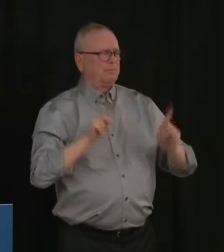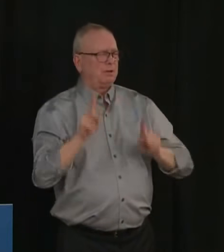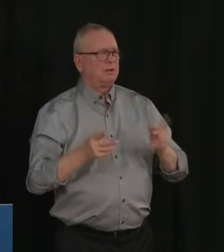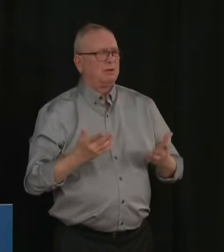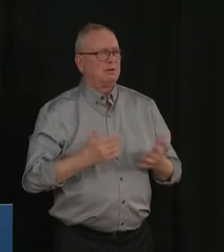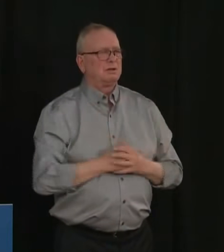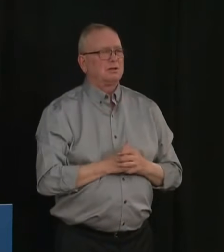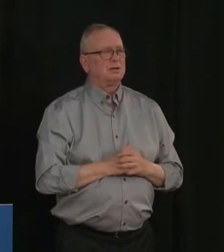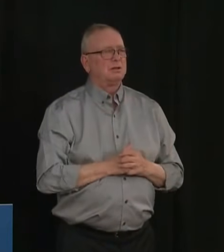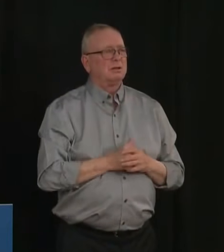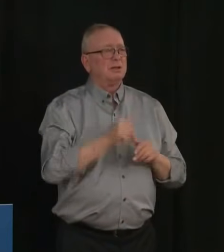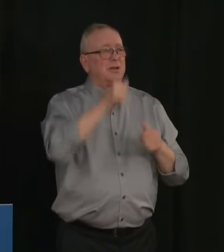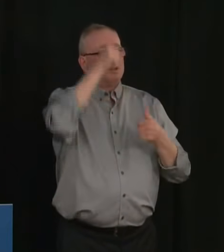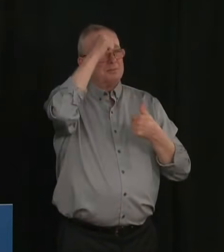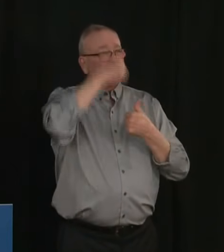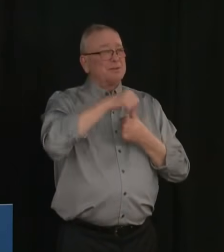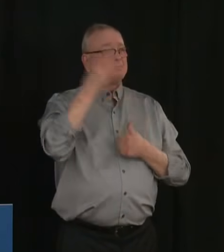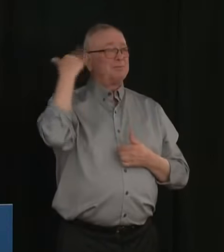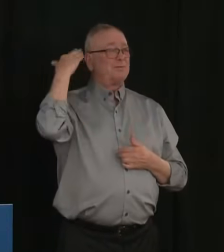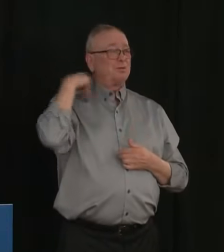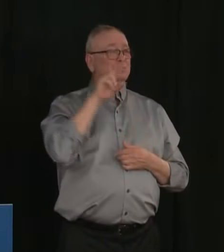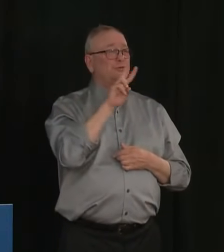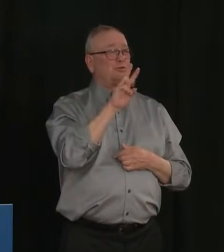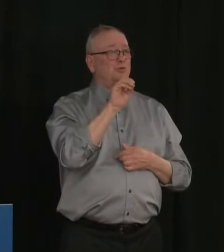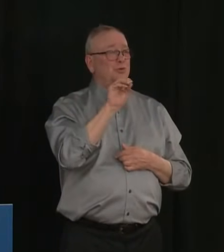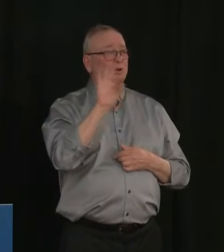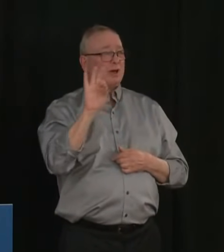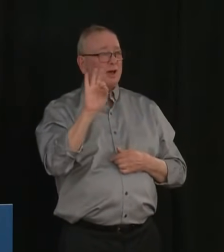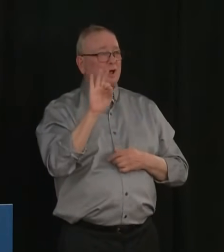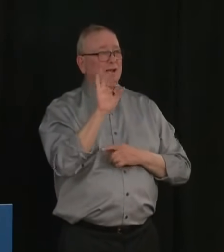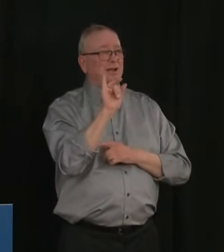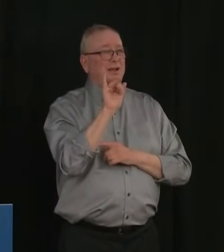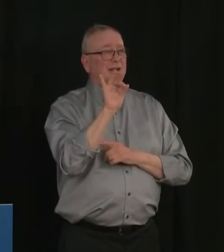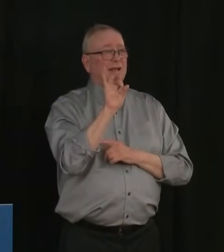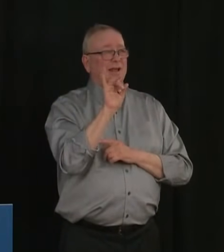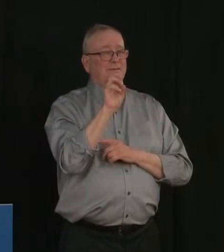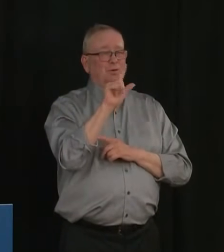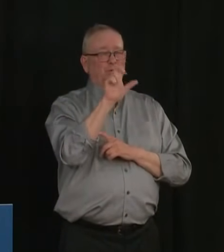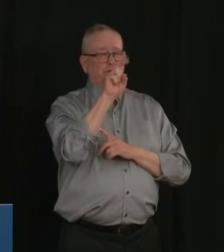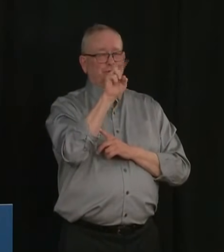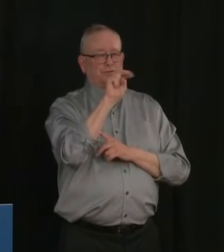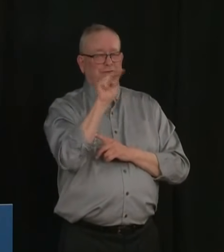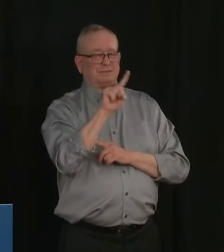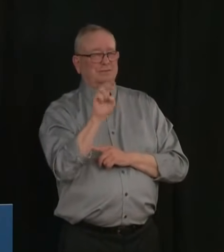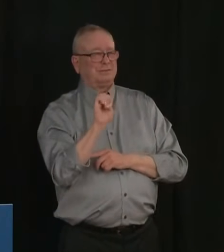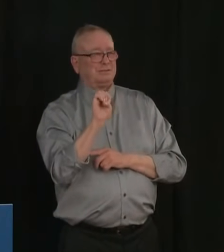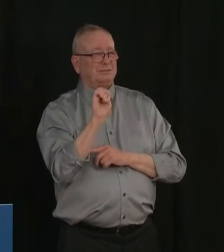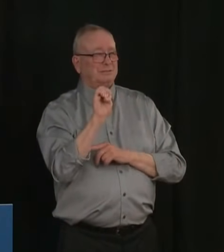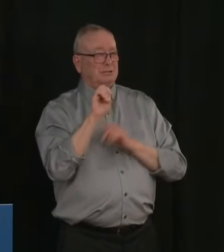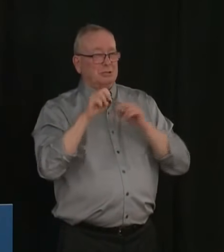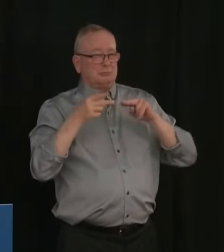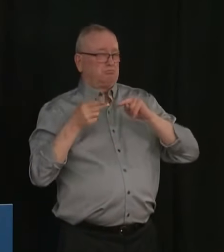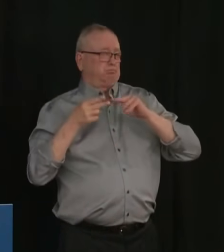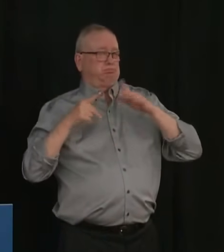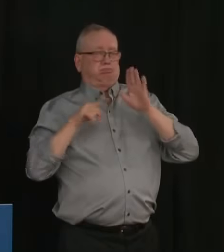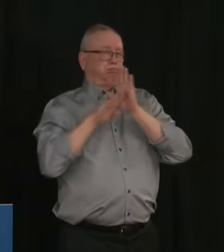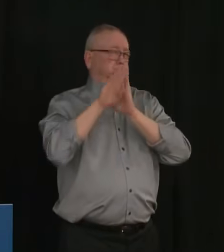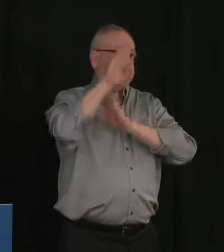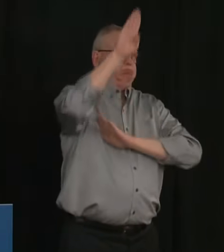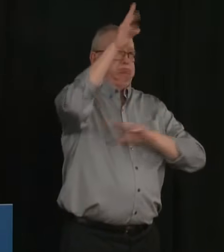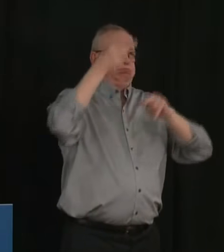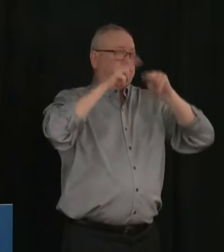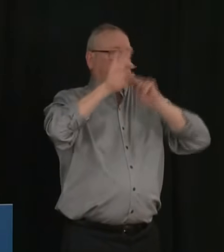2009 influenza pandemic, the height of our ICU occupancy for influenza